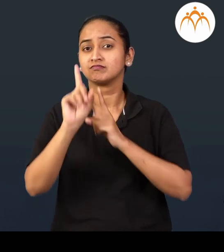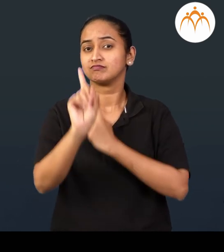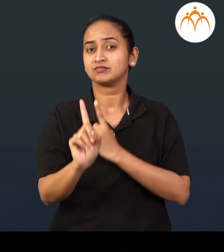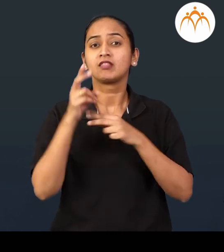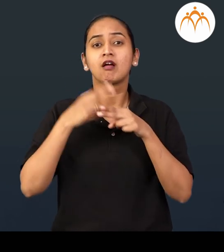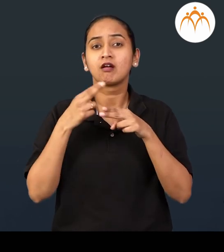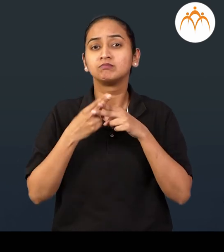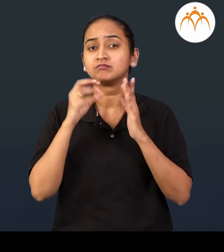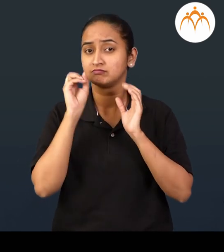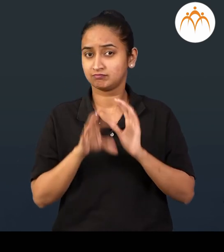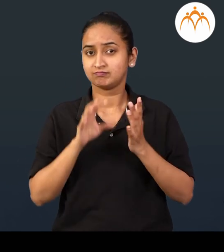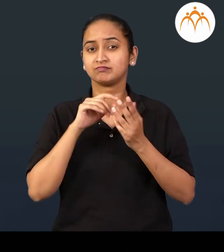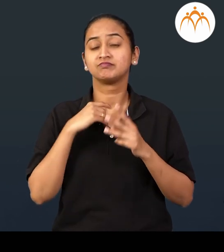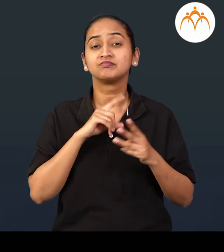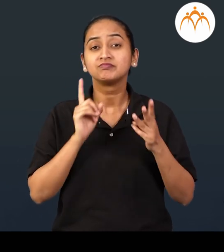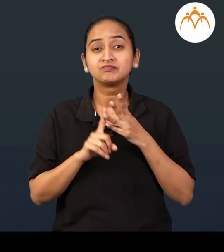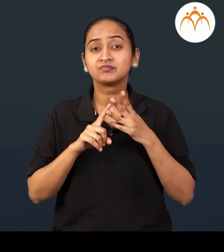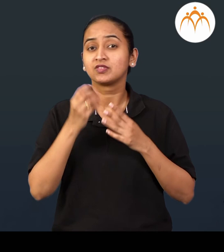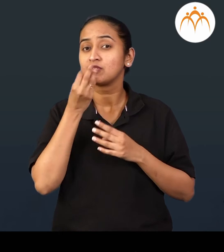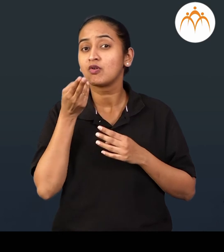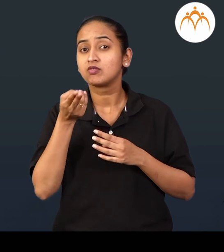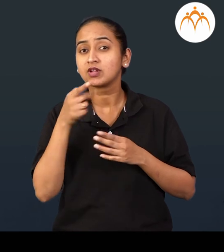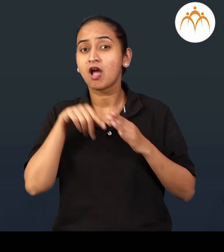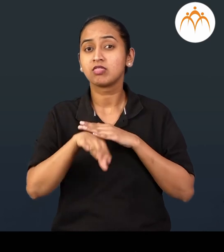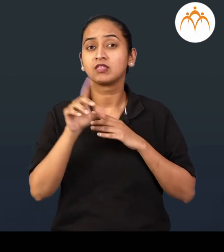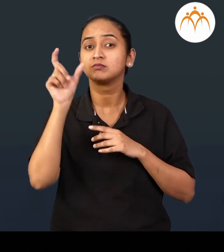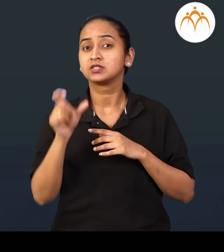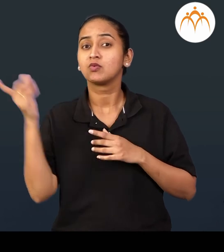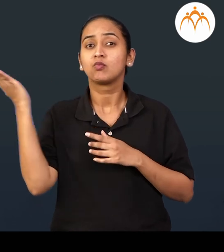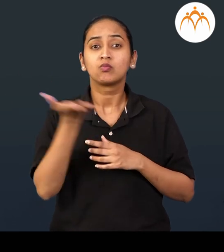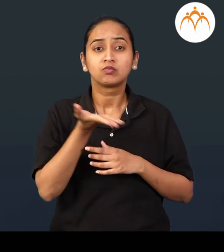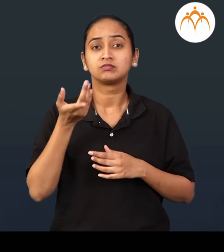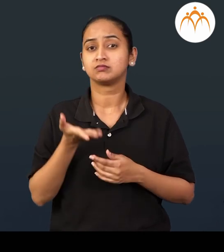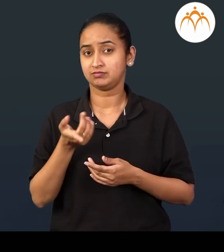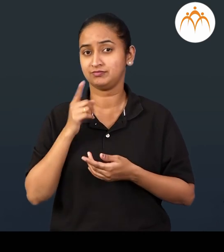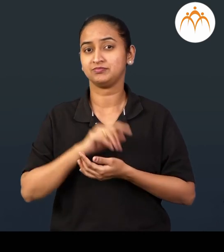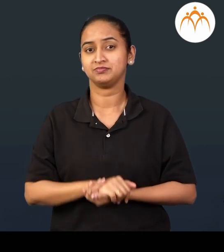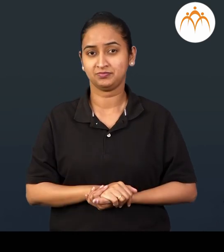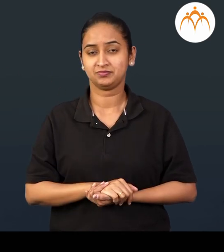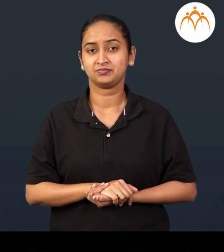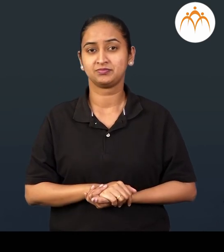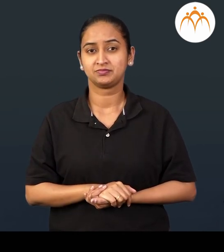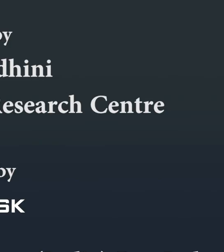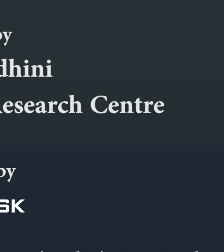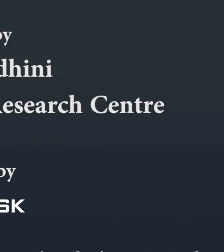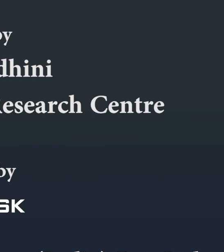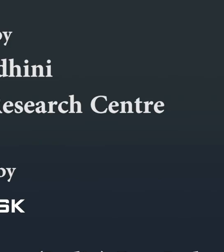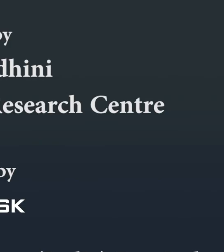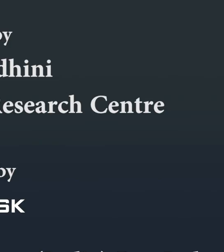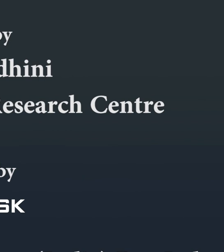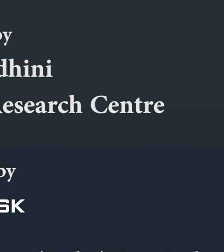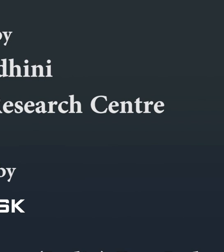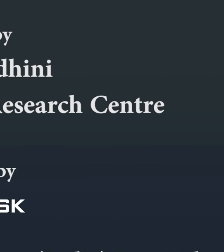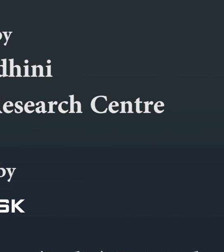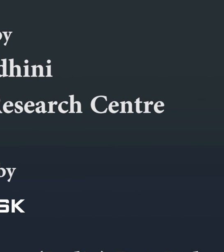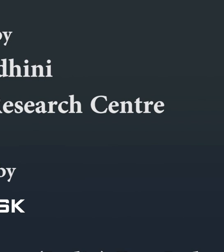who were conversing. The person who got the things ordered. The person in.